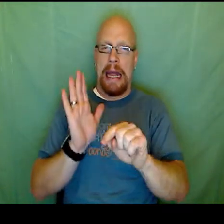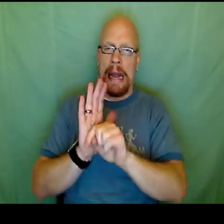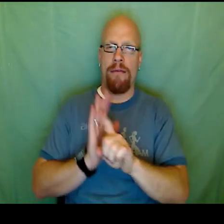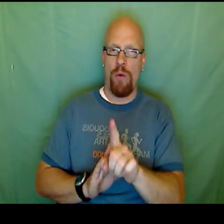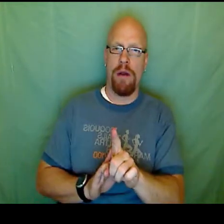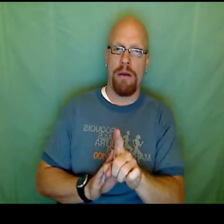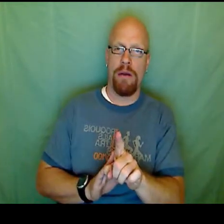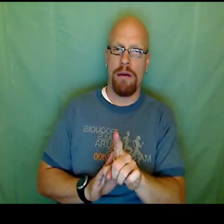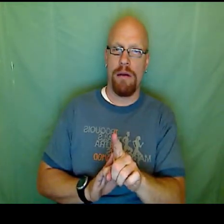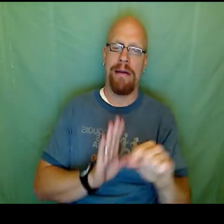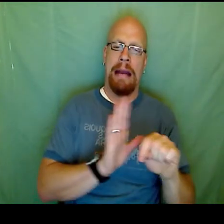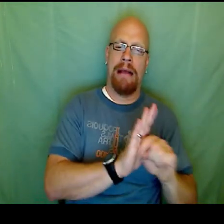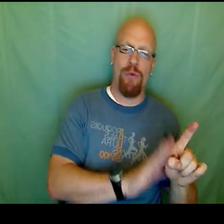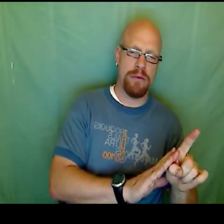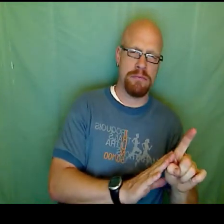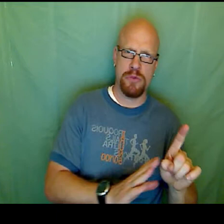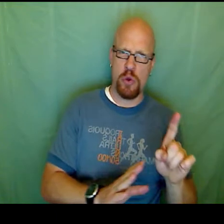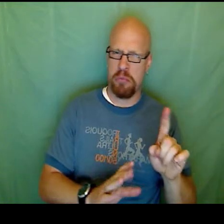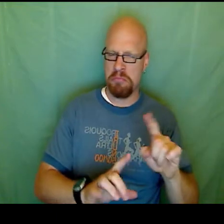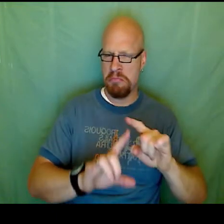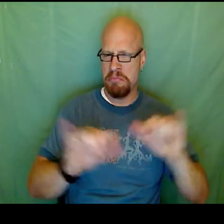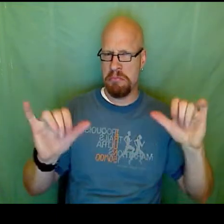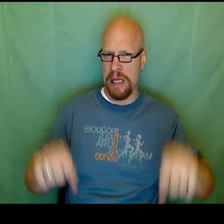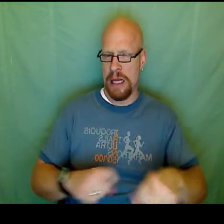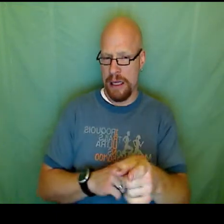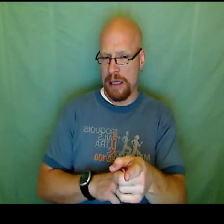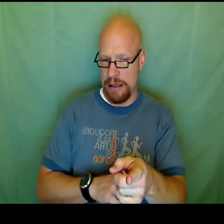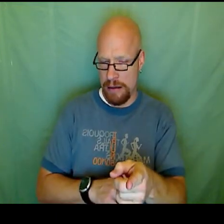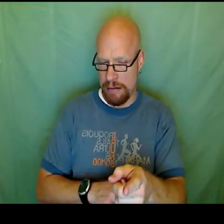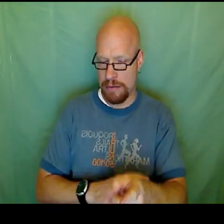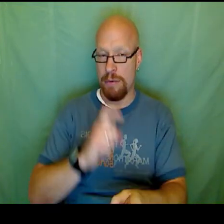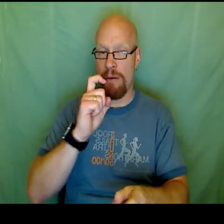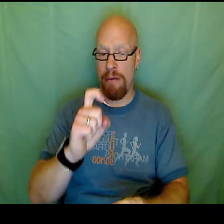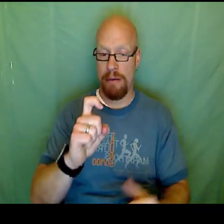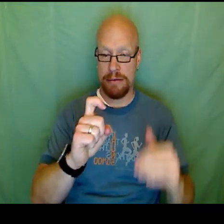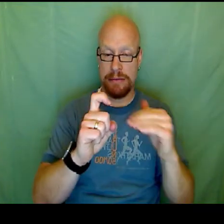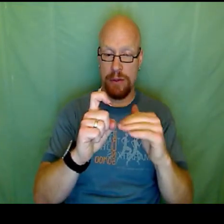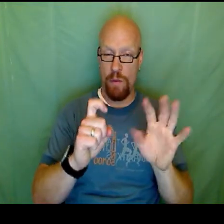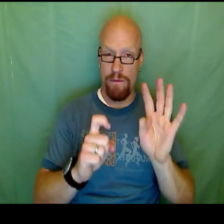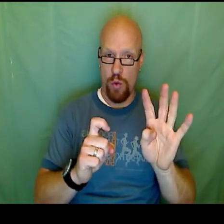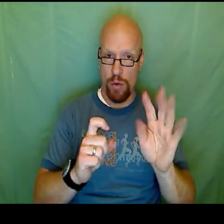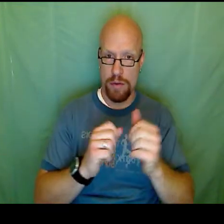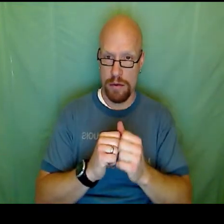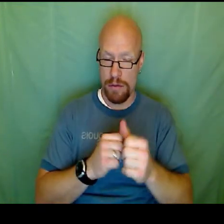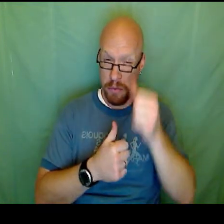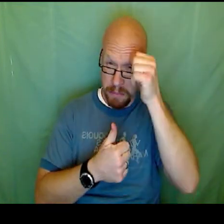1. And I have to divide by a negative 1 through my whole equation again.